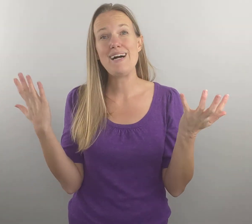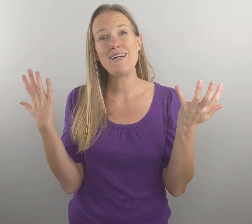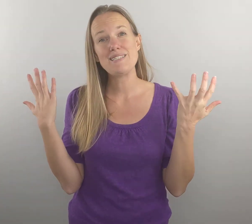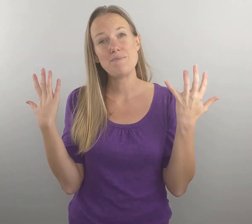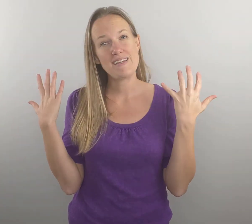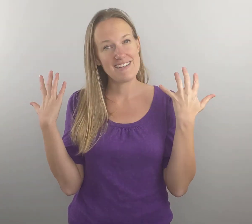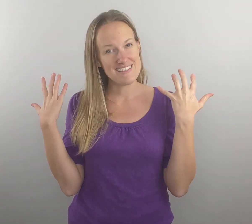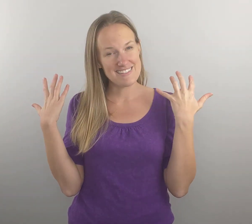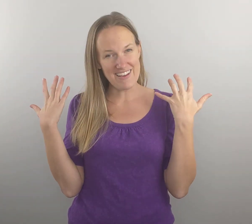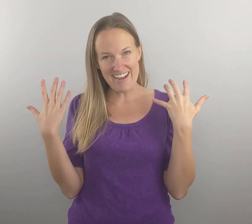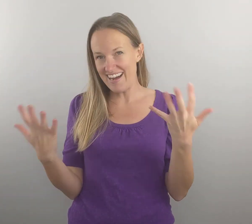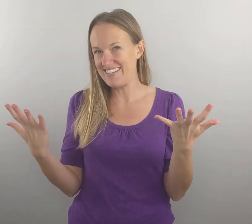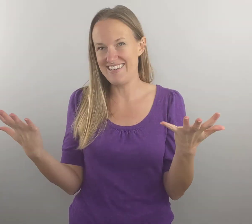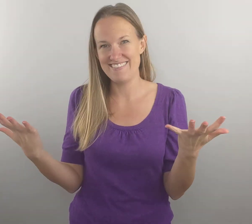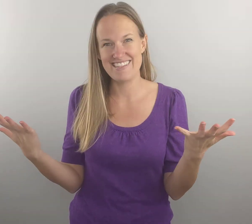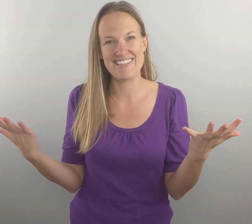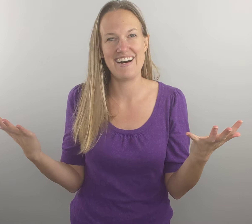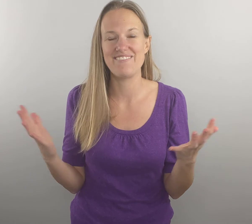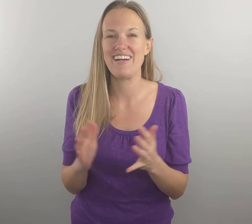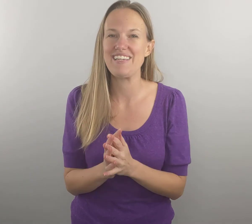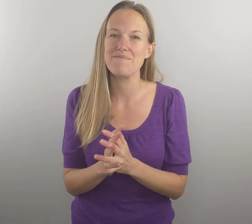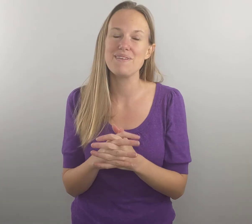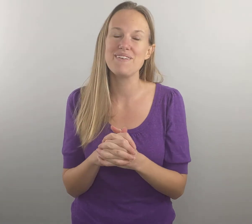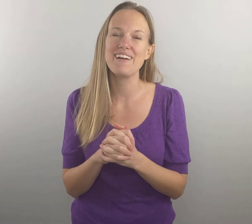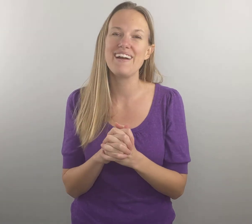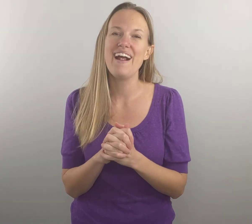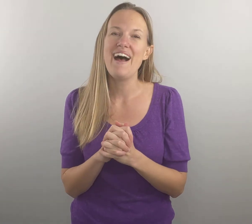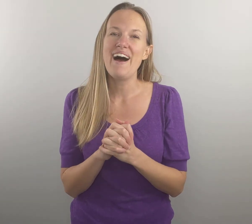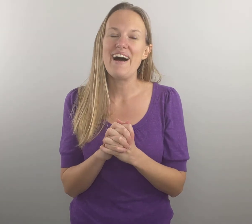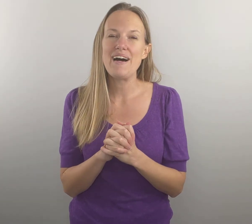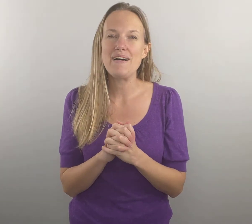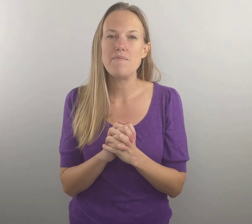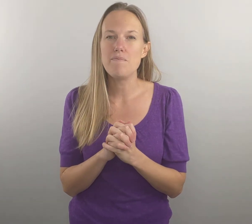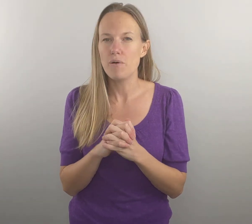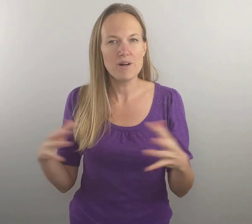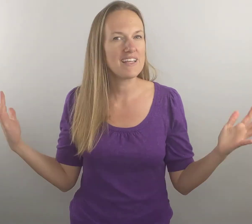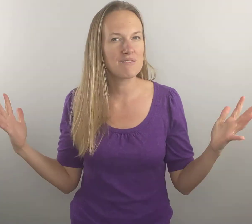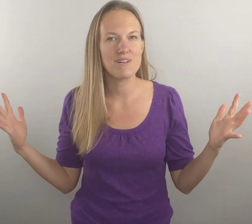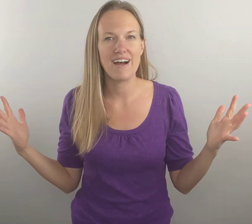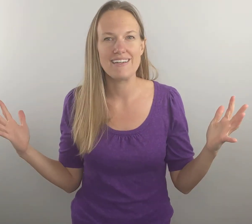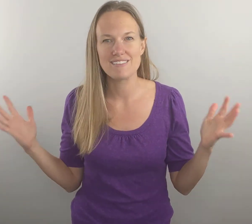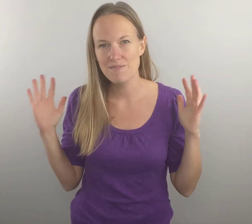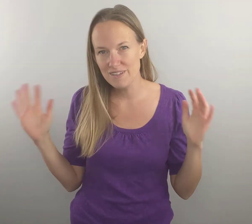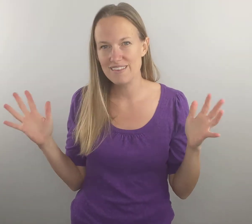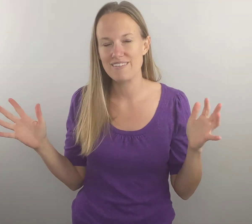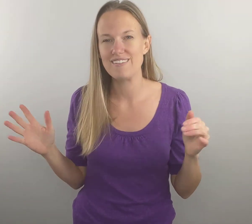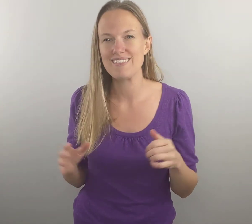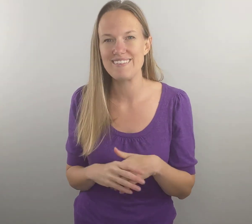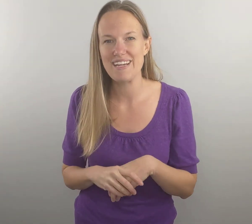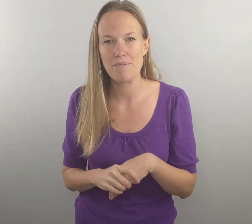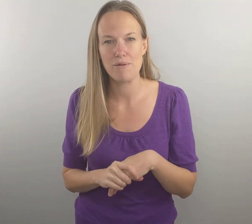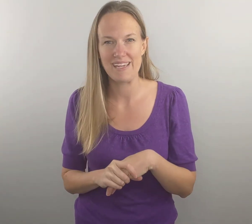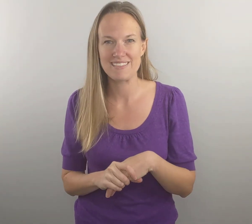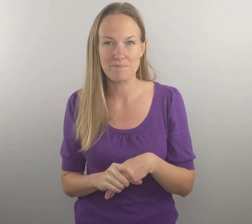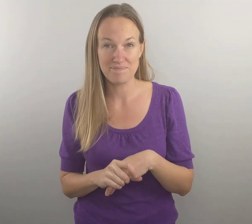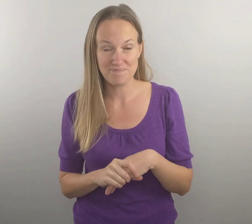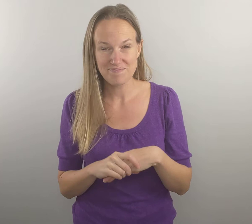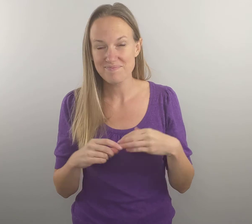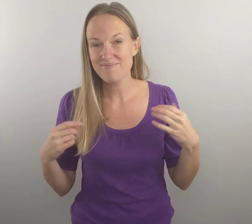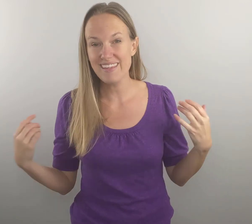songs because my iTunes is on my computer. But we'll get through, guys. We'll get through. It's only a couple weeks. Okay,